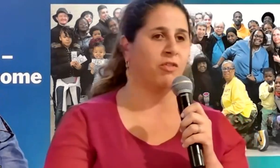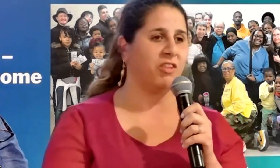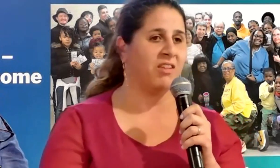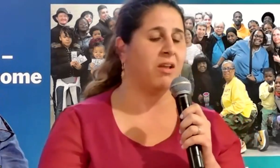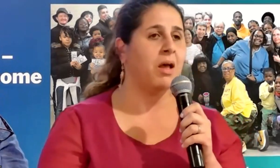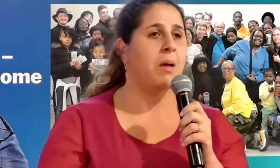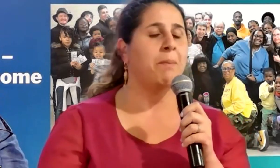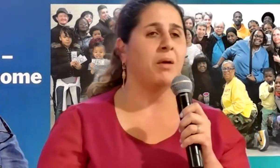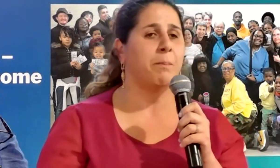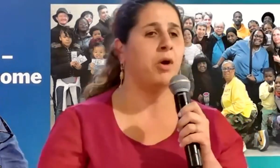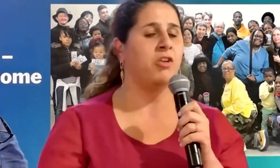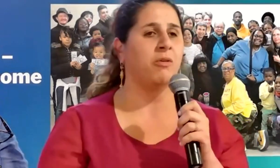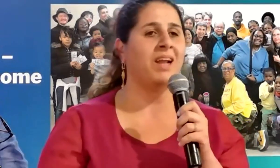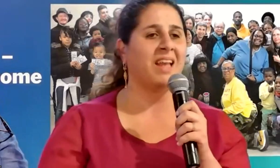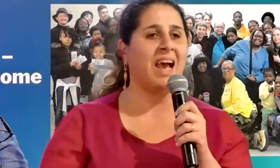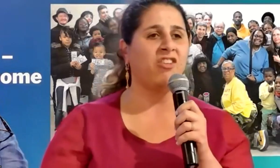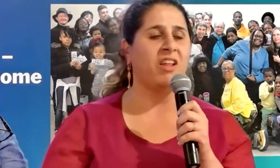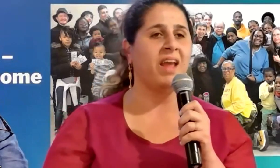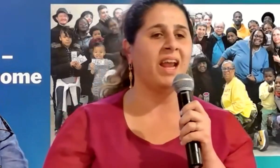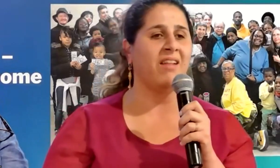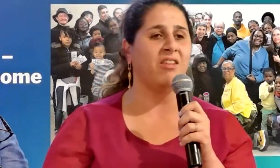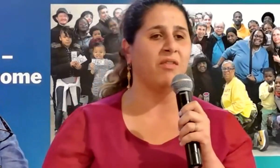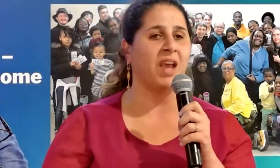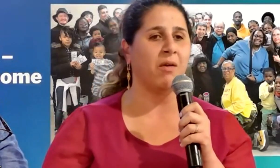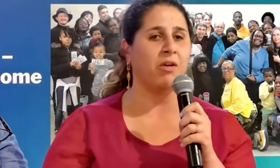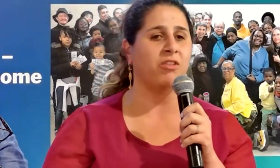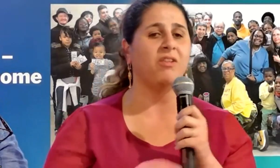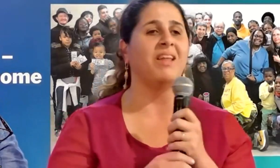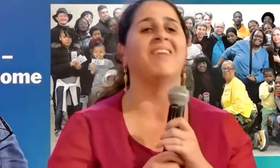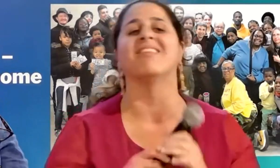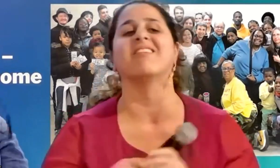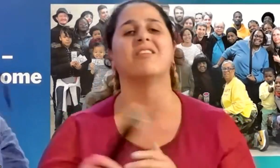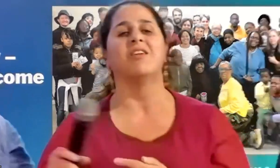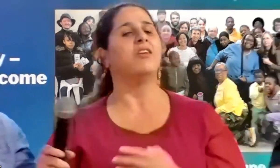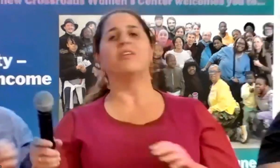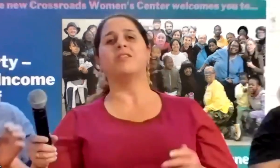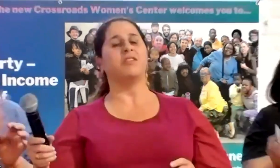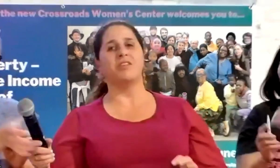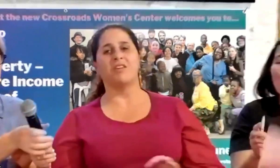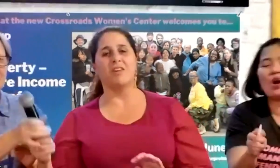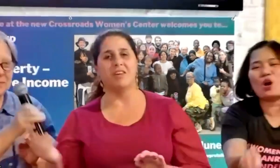more services, but put direct cash in the hands of carers. Thanks.